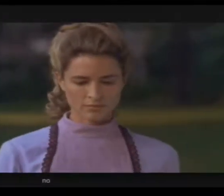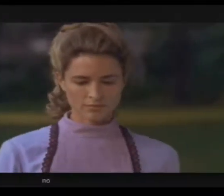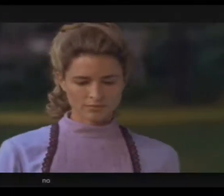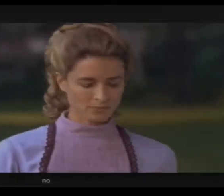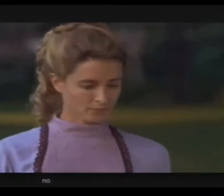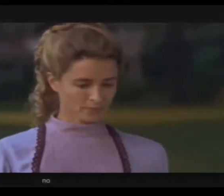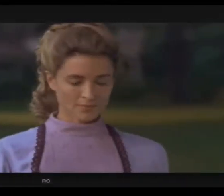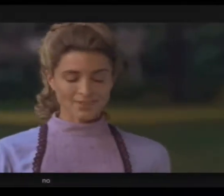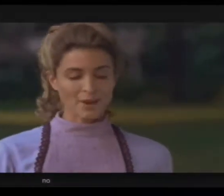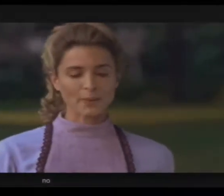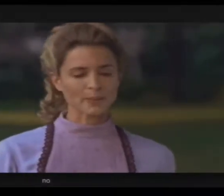No.